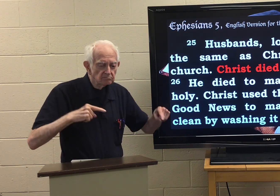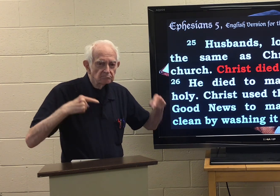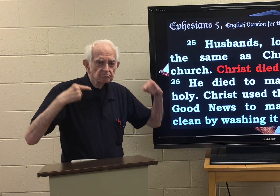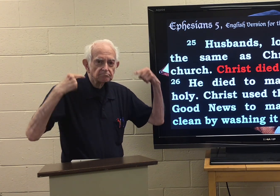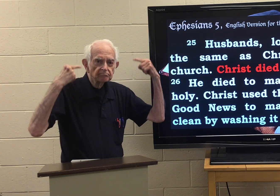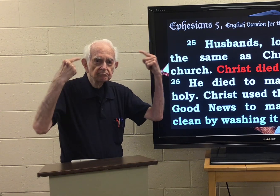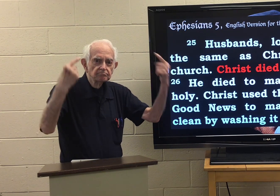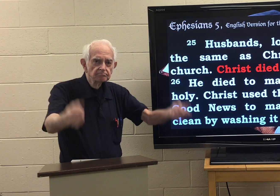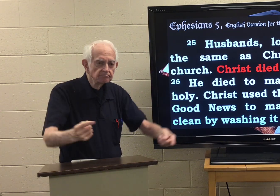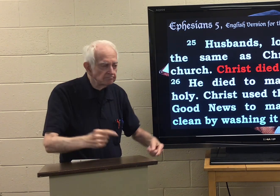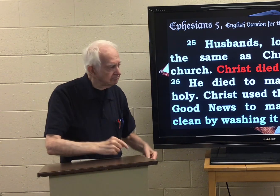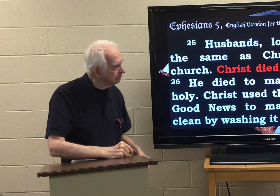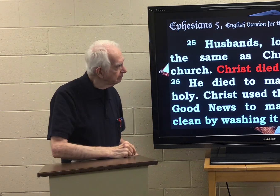church would be established.